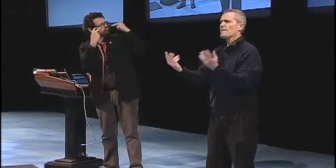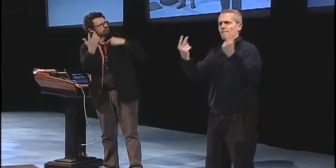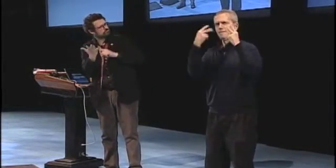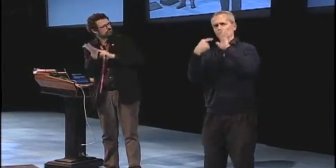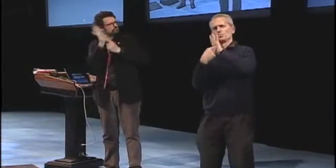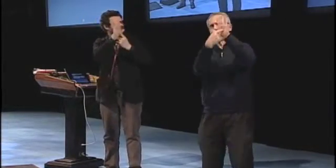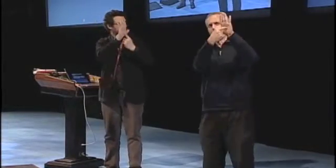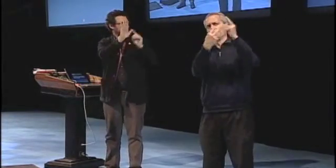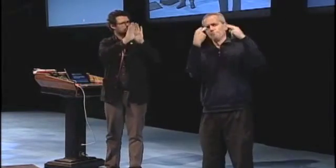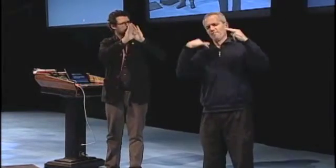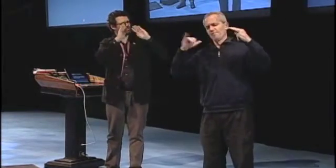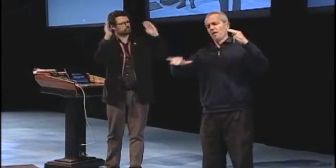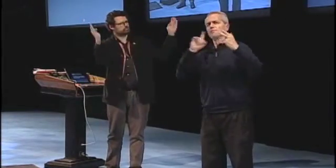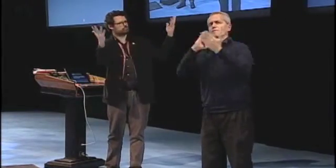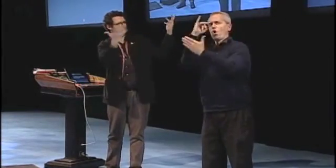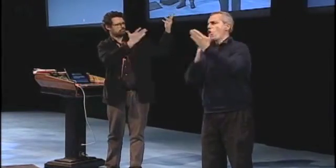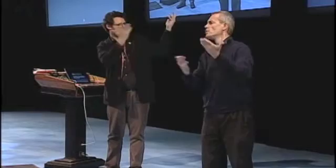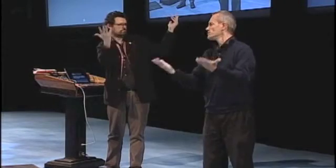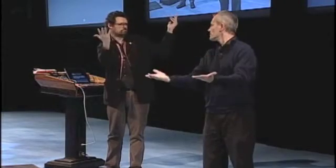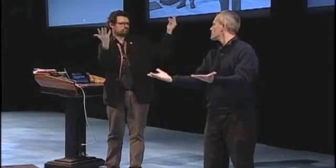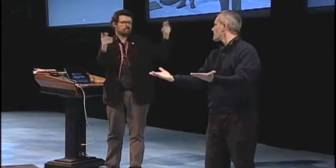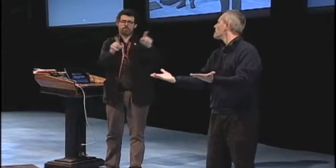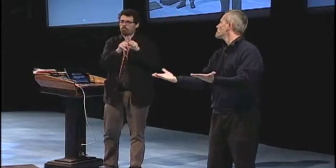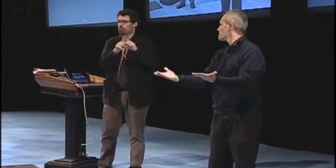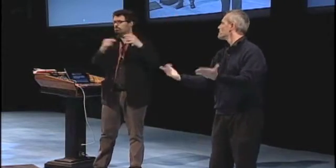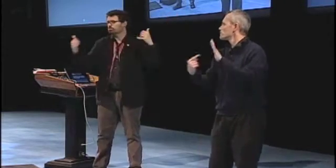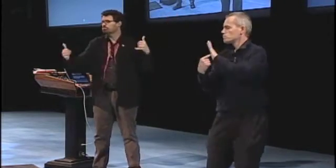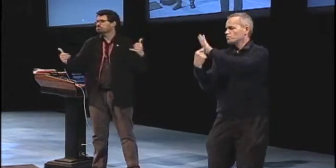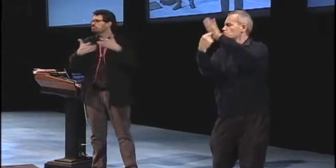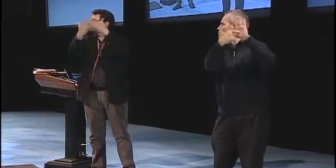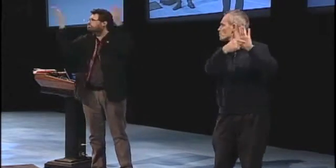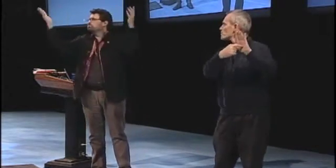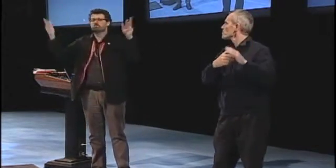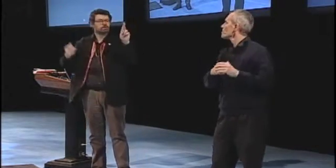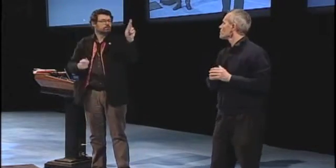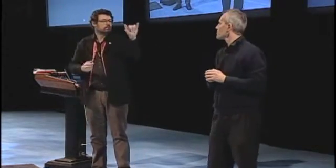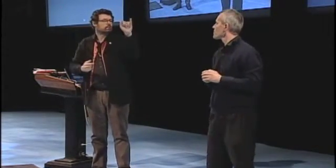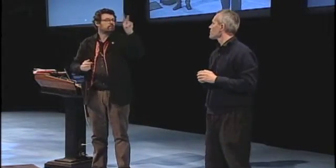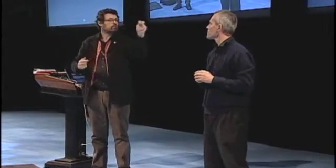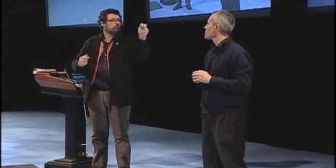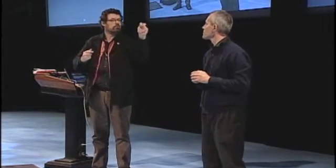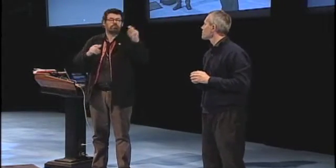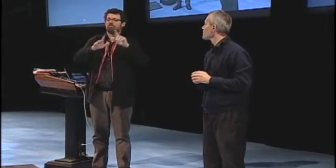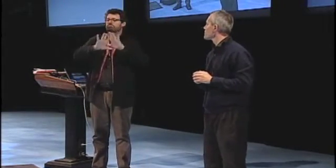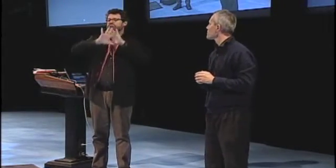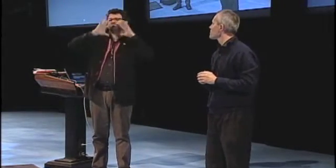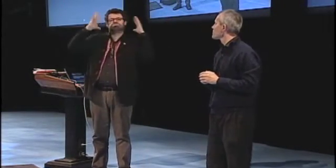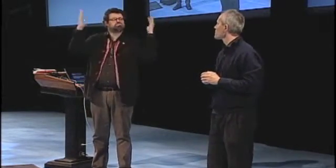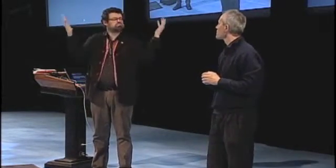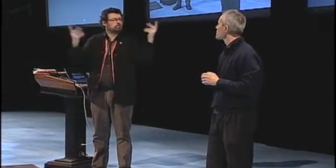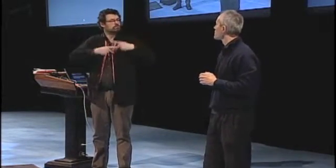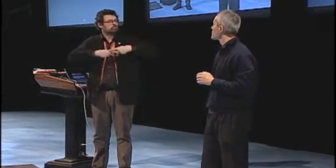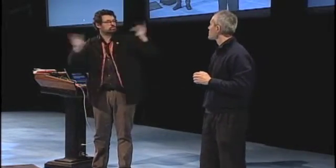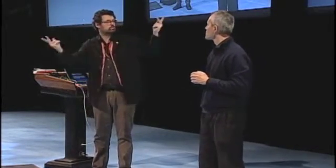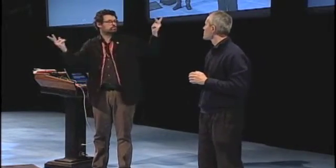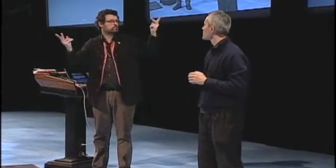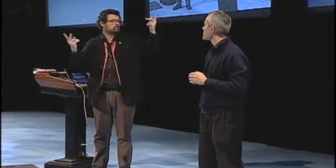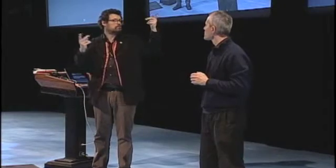bridge for communication and understanding, because that is the purpose of art and always has been.